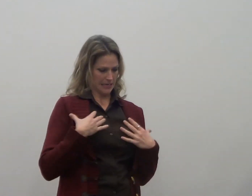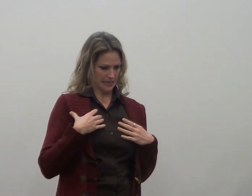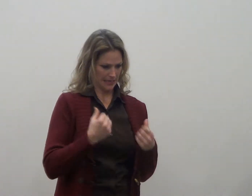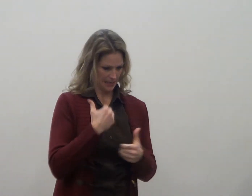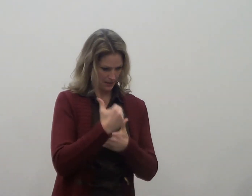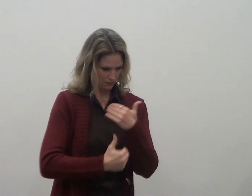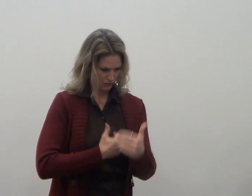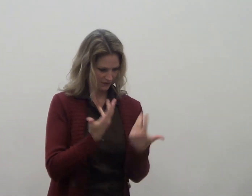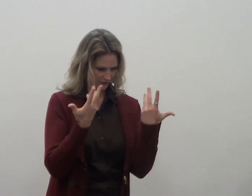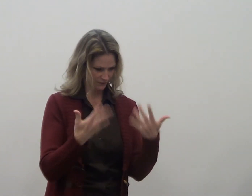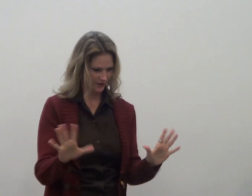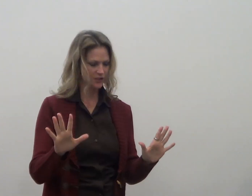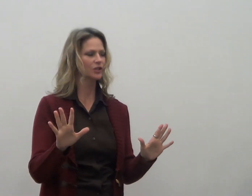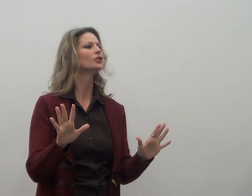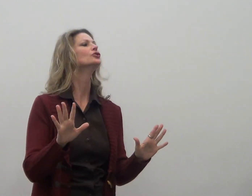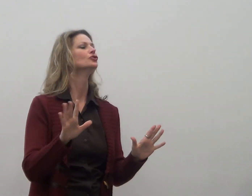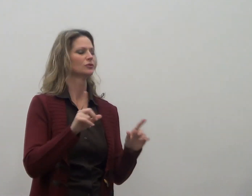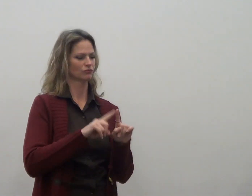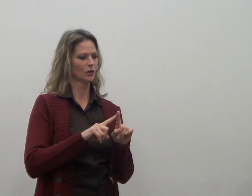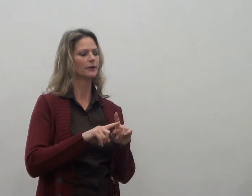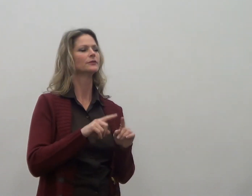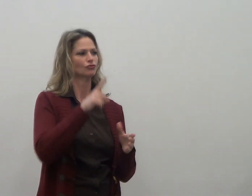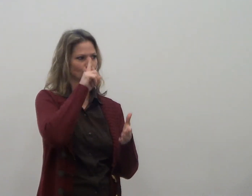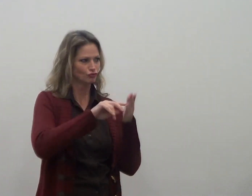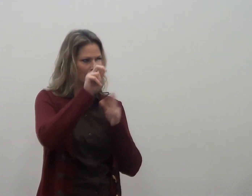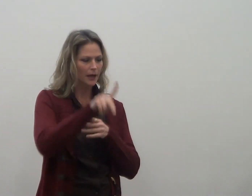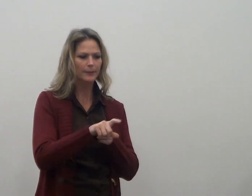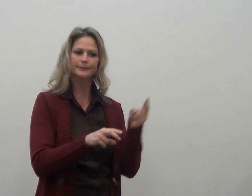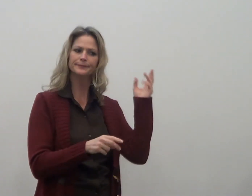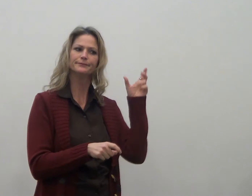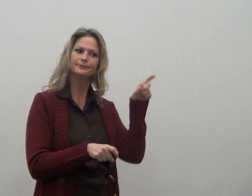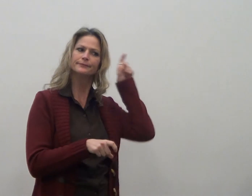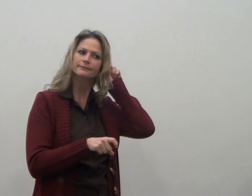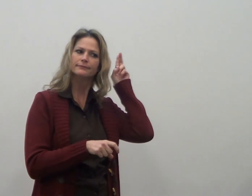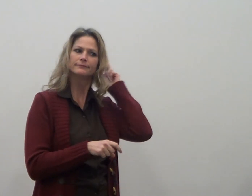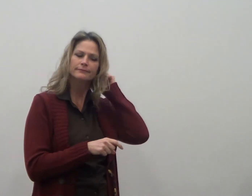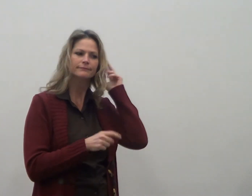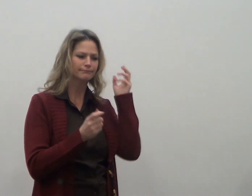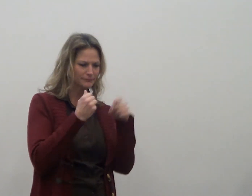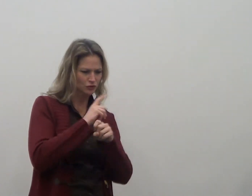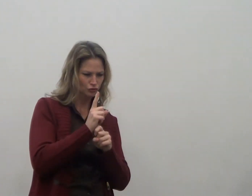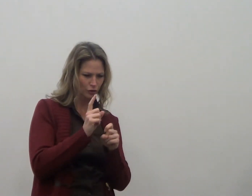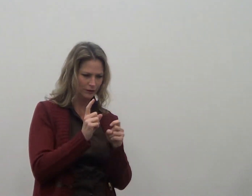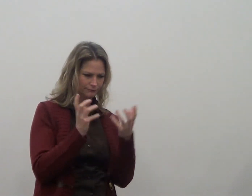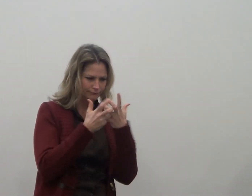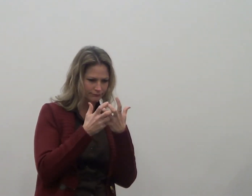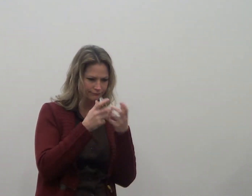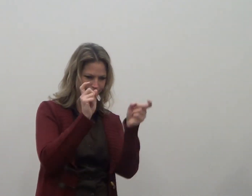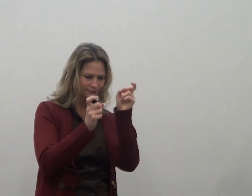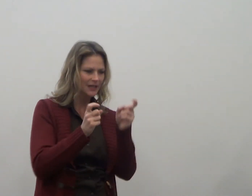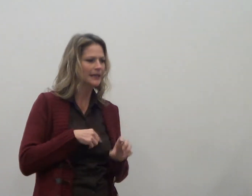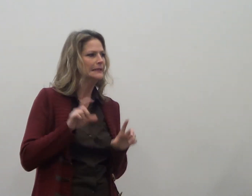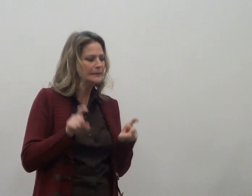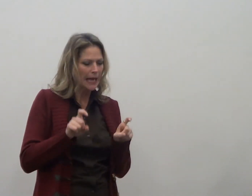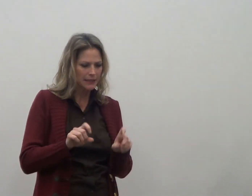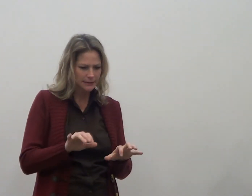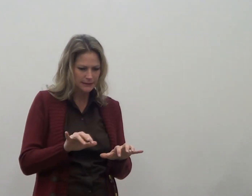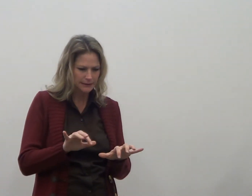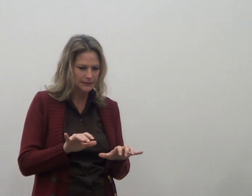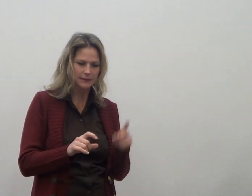parts fitted for your cochlear implant. And this can take a few days because they have to tweak it and get it right with all the mapping and getting the